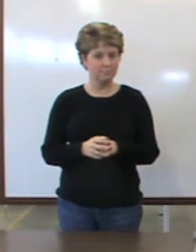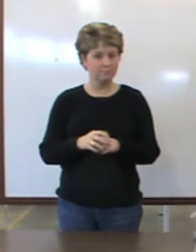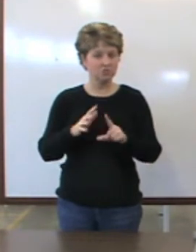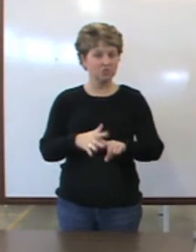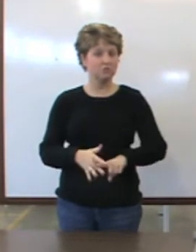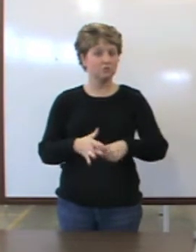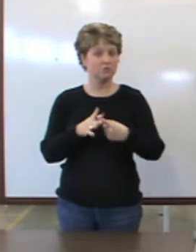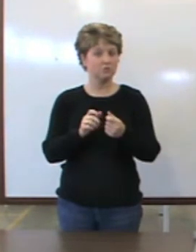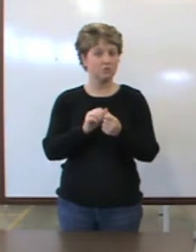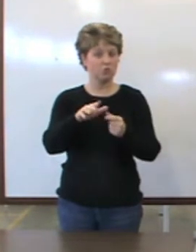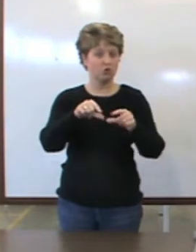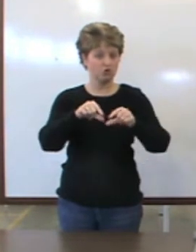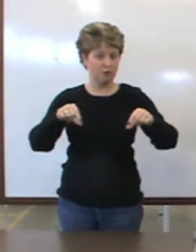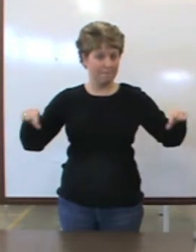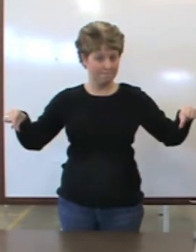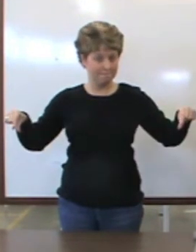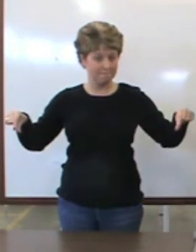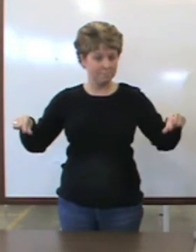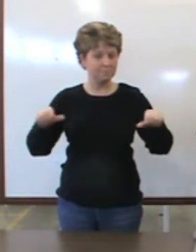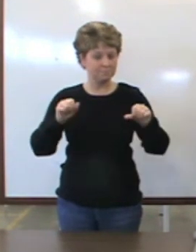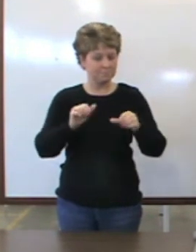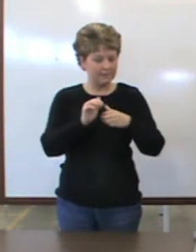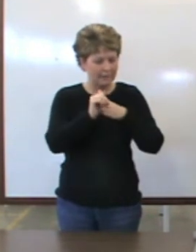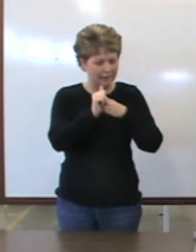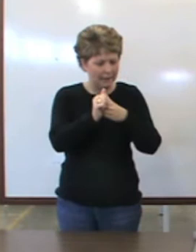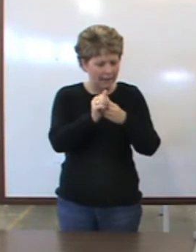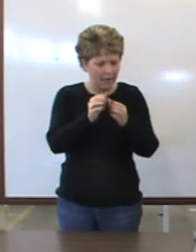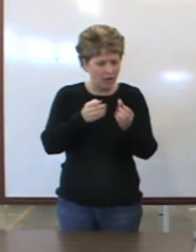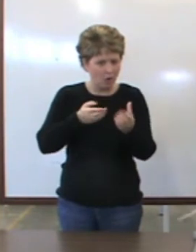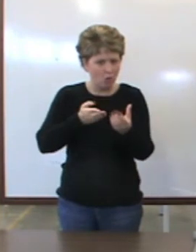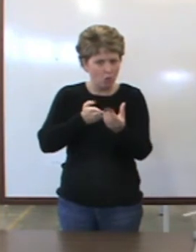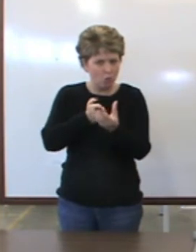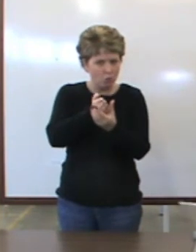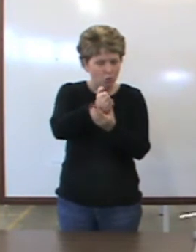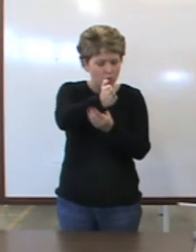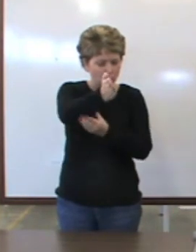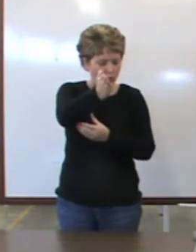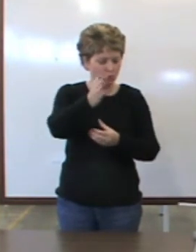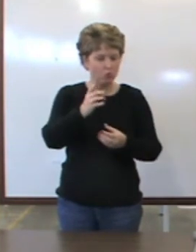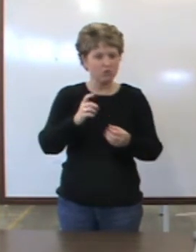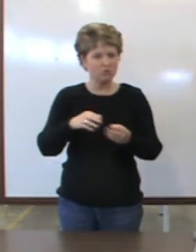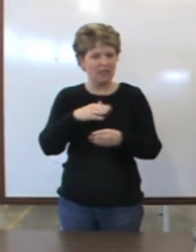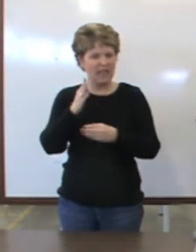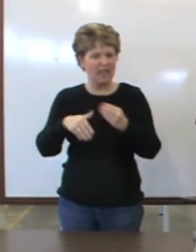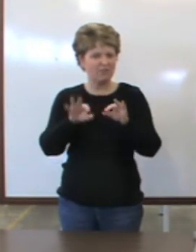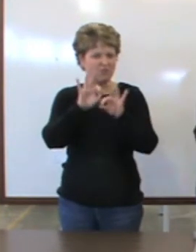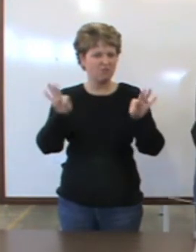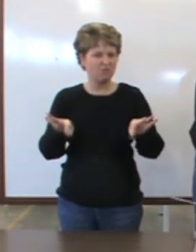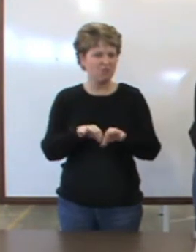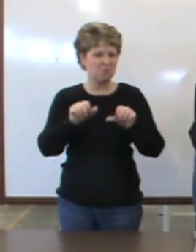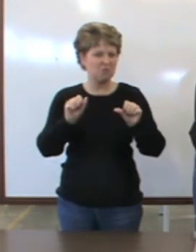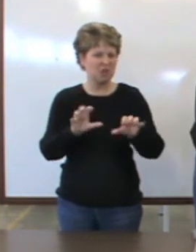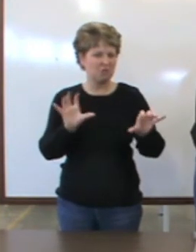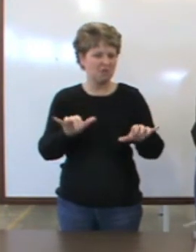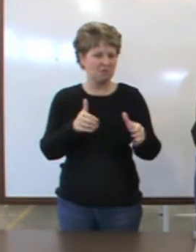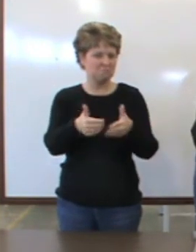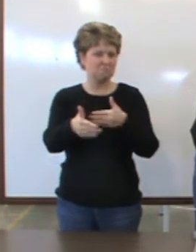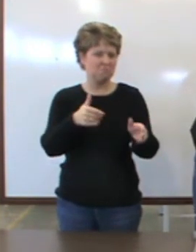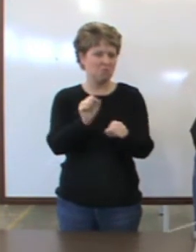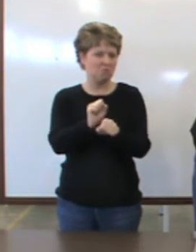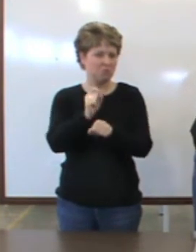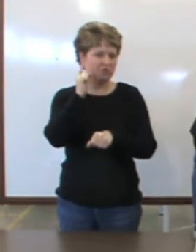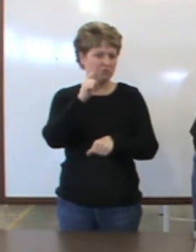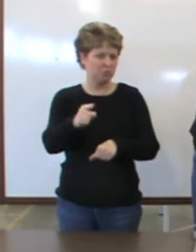Start with your strip and you can guide it in. If you need to go all the way to the end of the frame, you can do that. Whatever works for